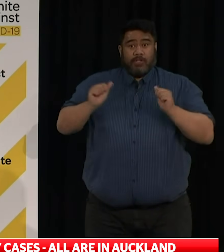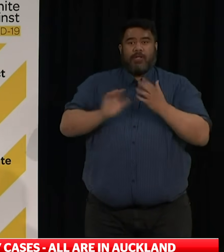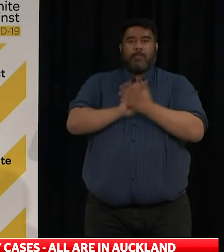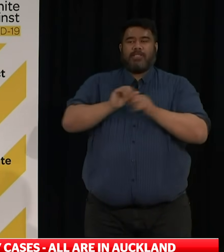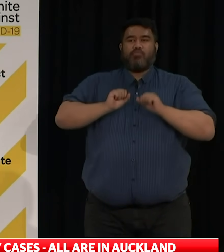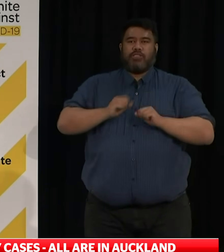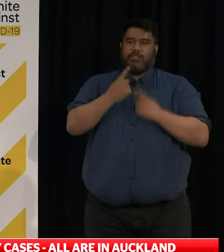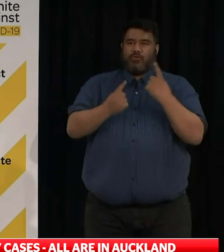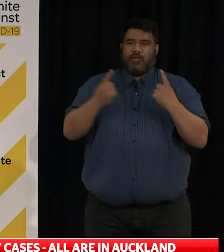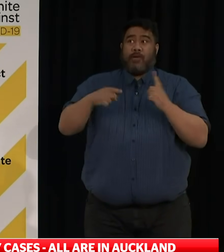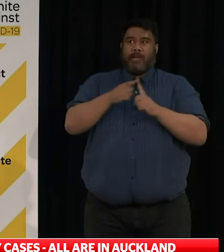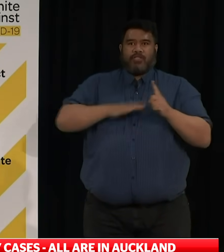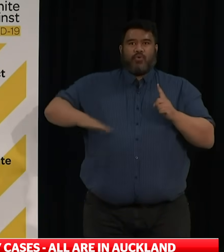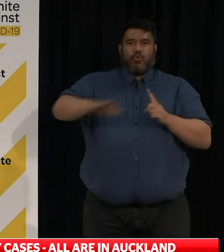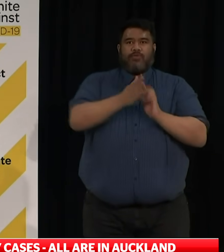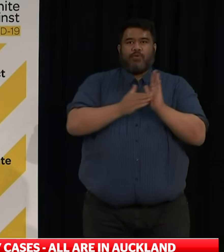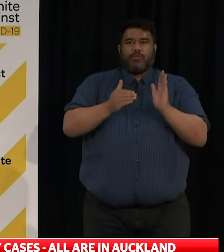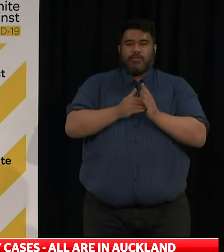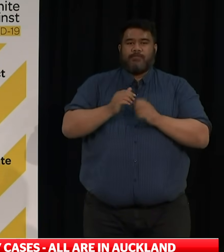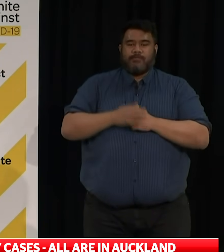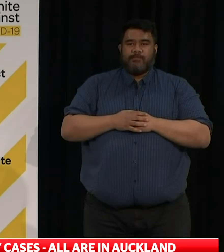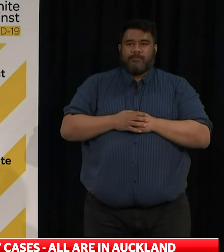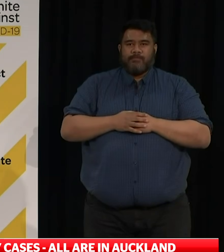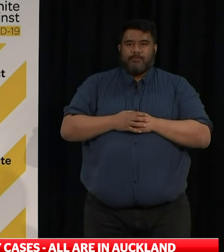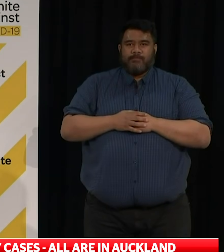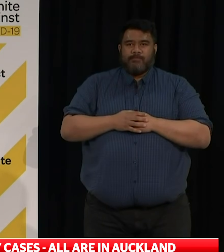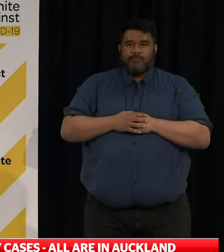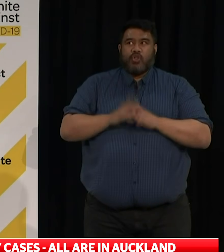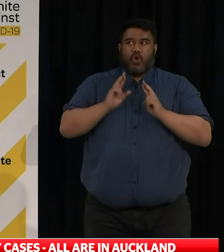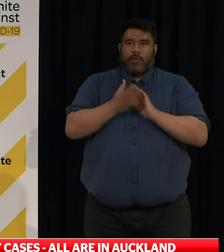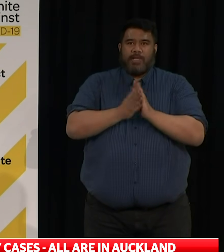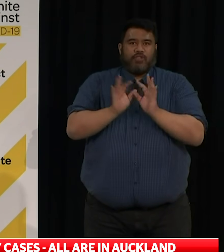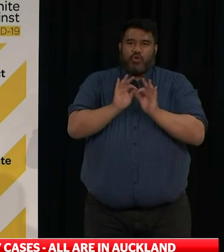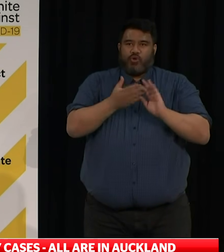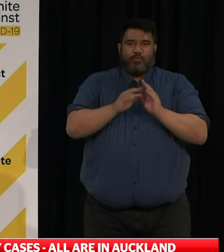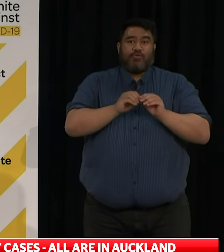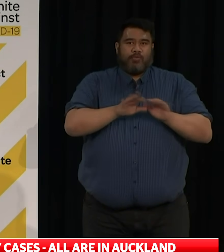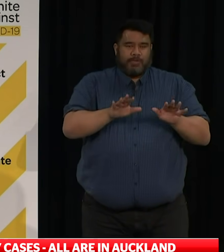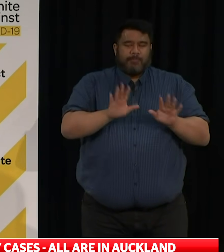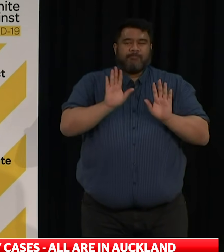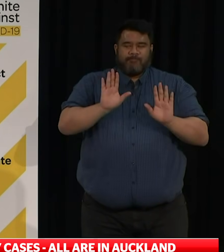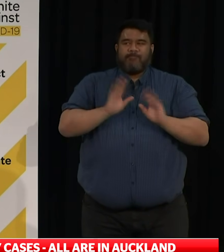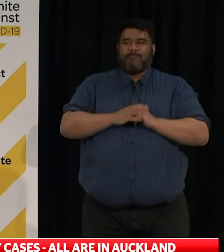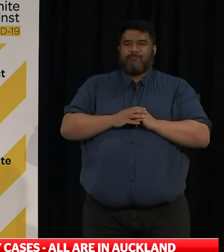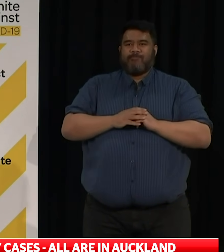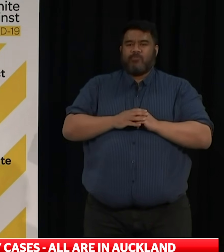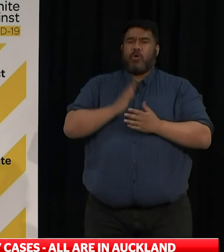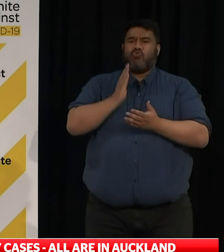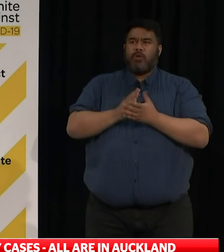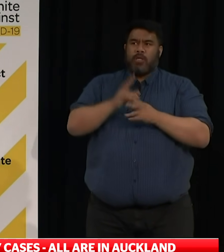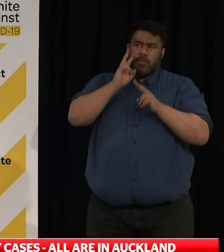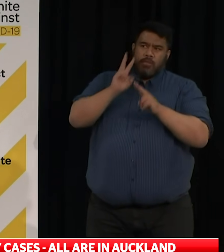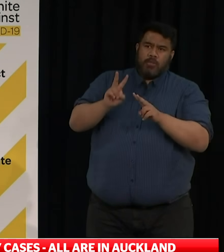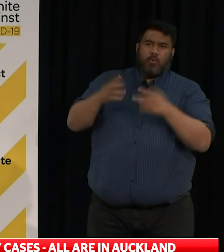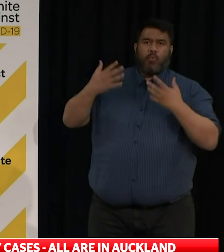assurance. It also, of course, reduces the possibility of community transmission of COVID-19. So I'm incredibly proud